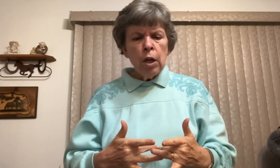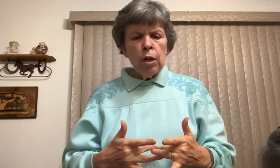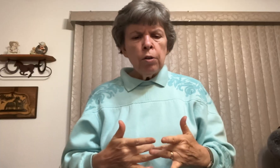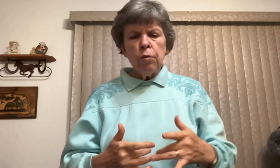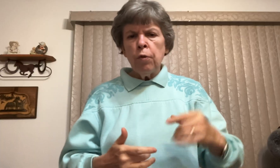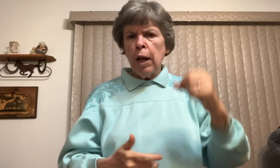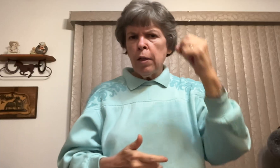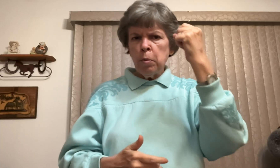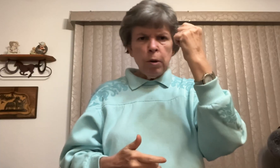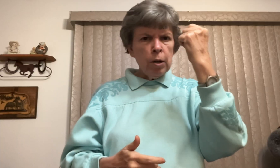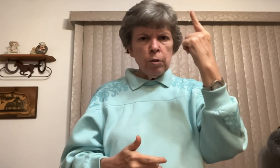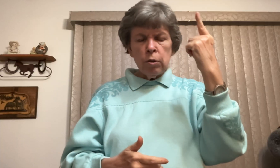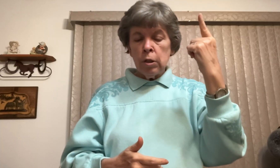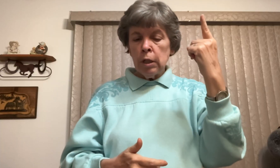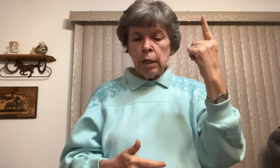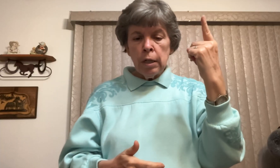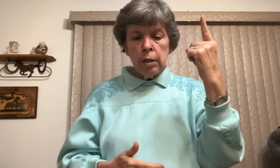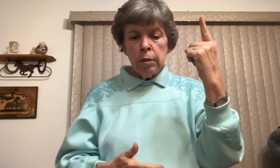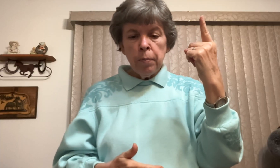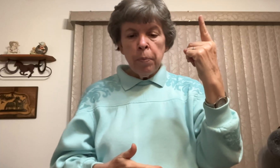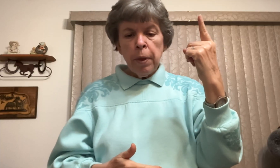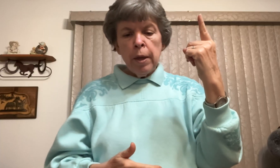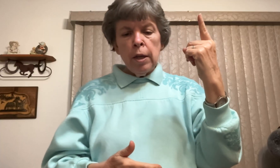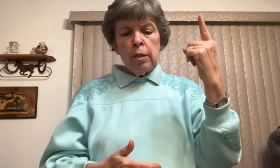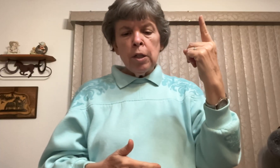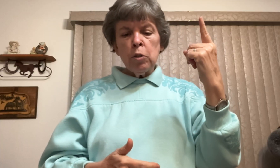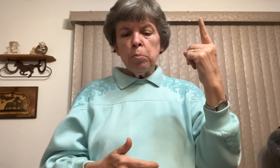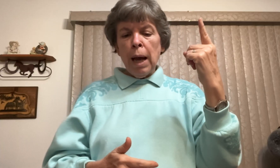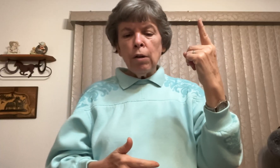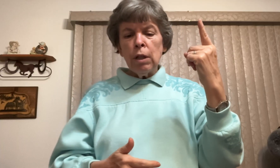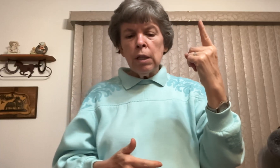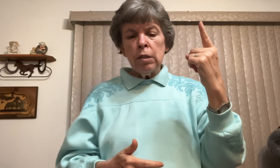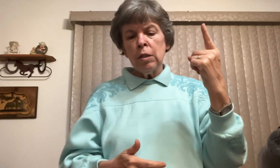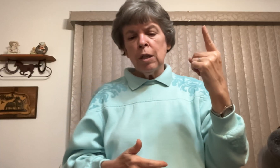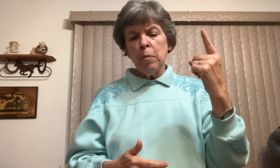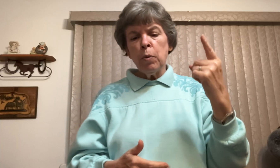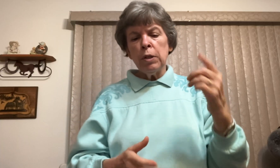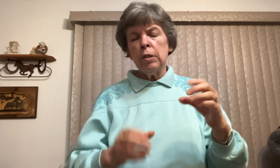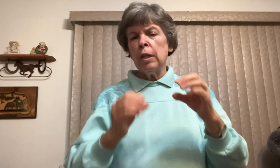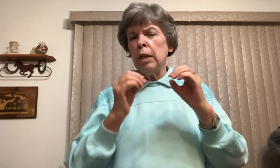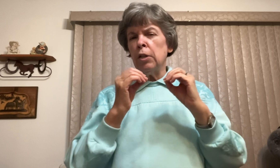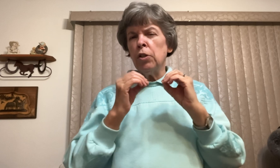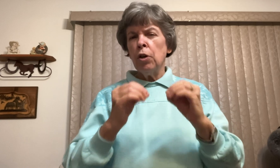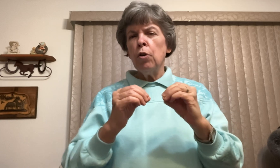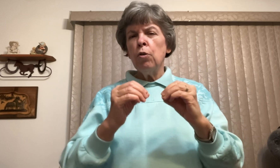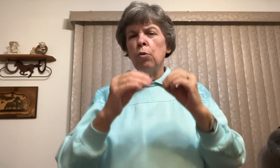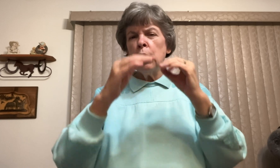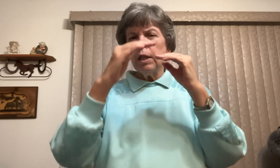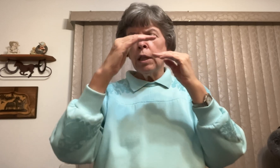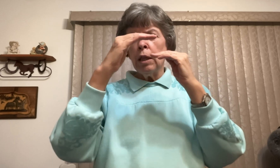could fathom or understand such boundless, I'm going to say no